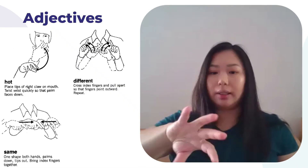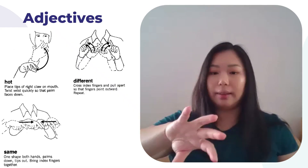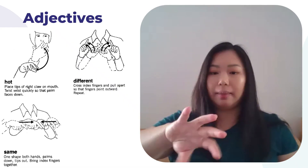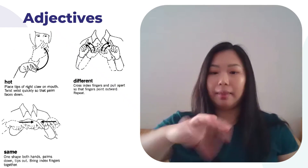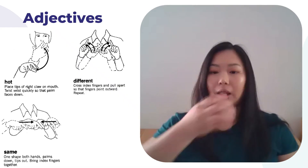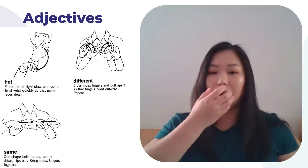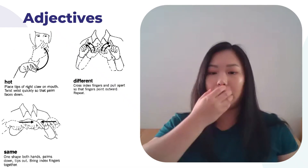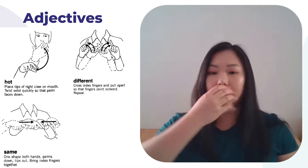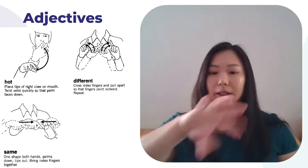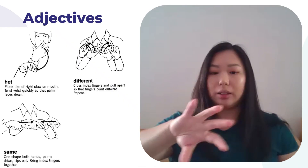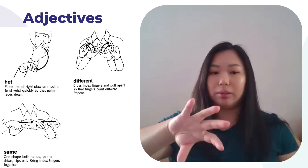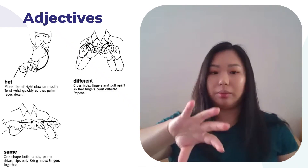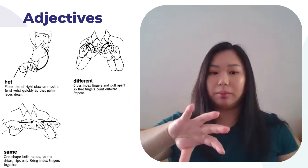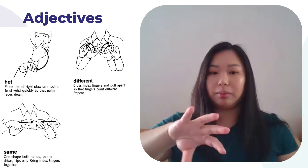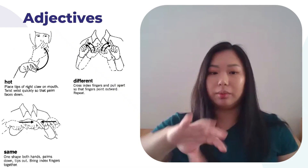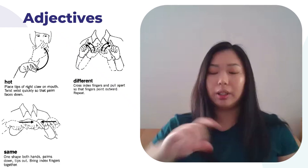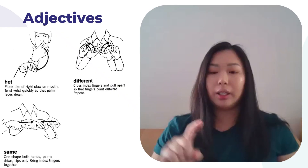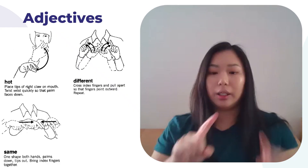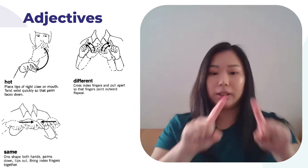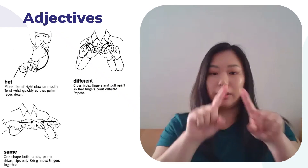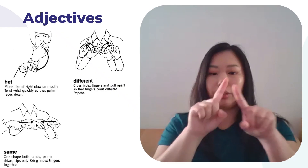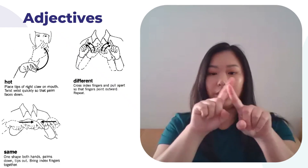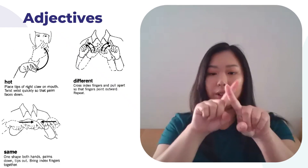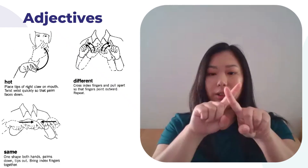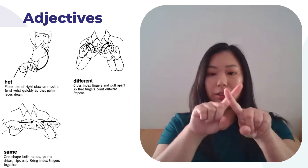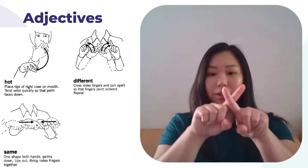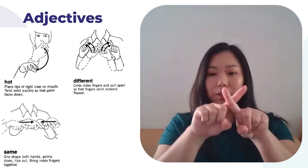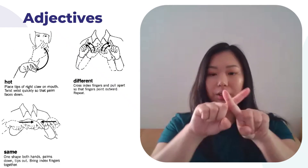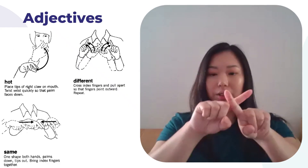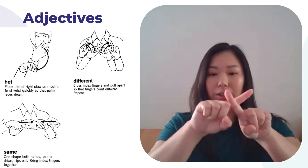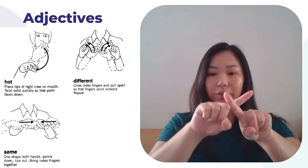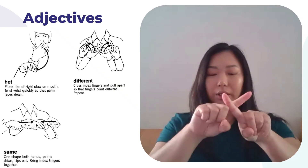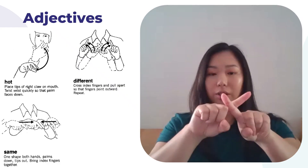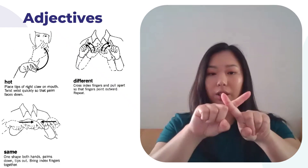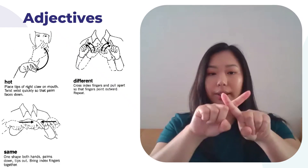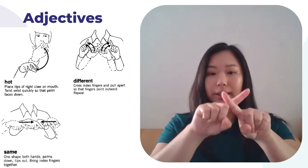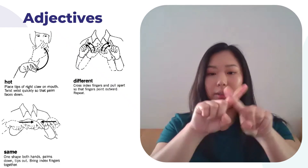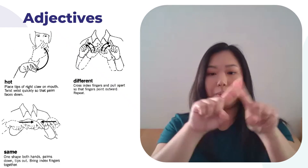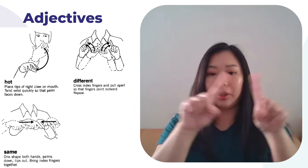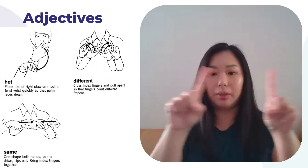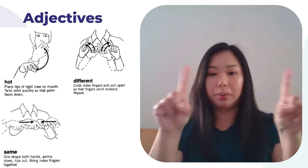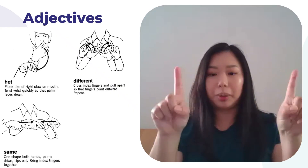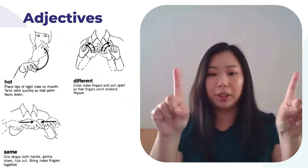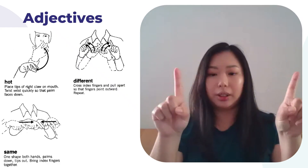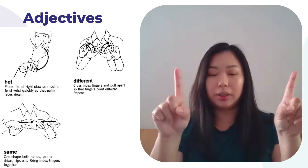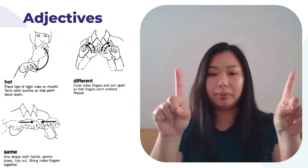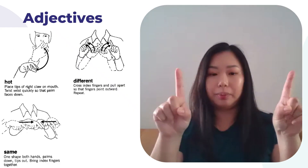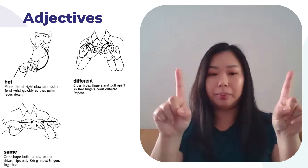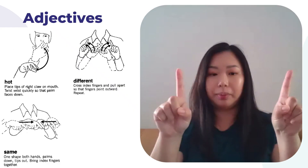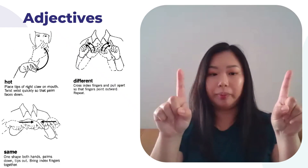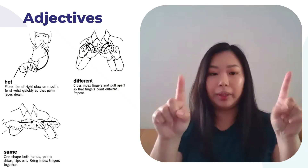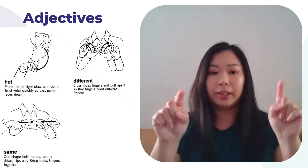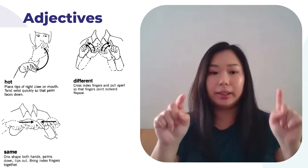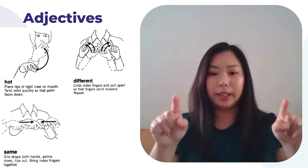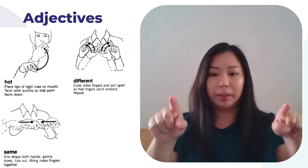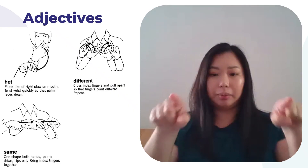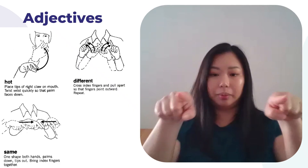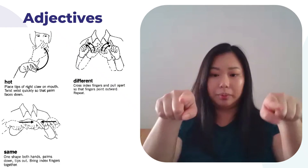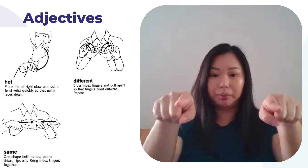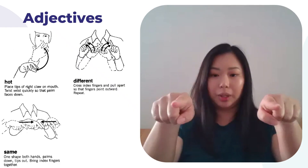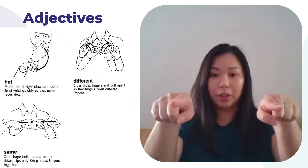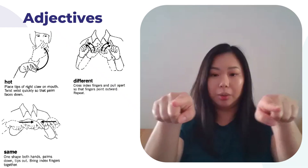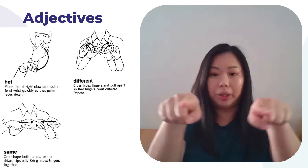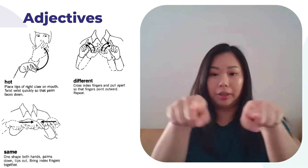mouth. Hot. Different, you start with a cross and pull them apart.